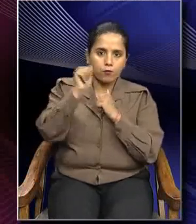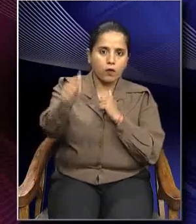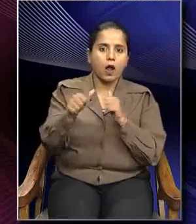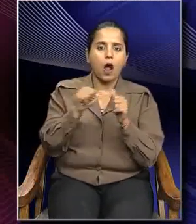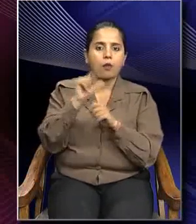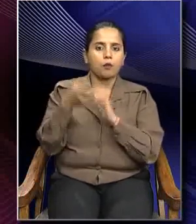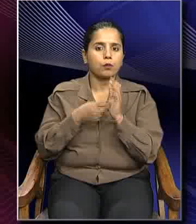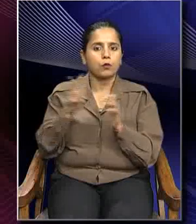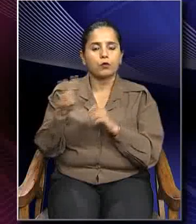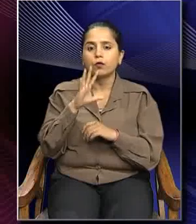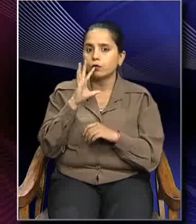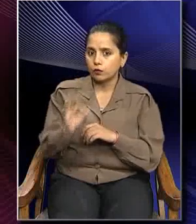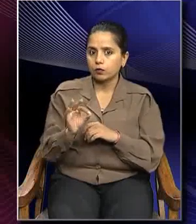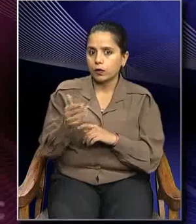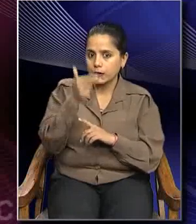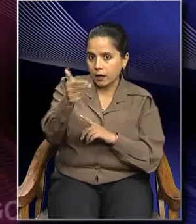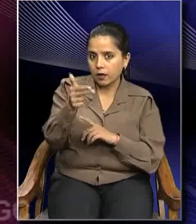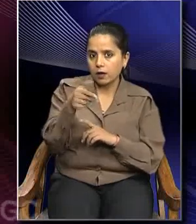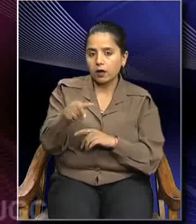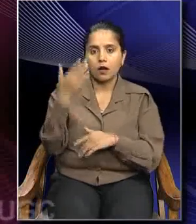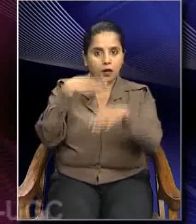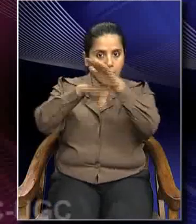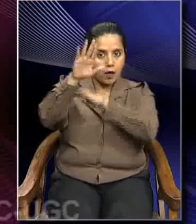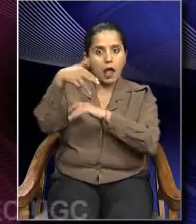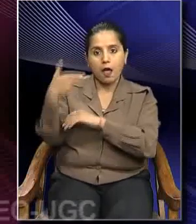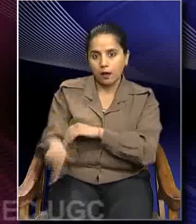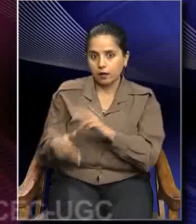apurv, in heaven and hell.